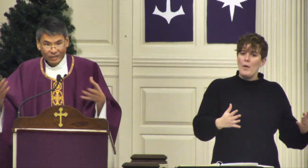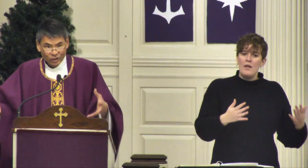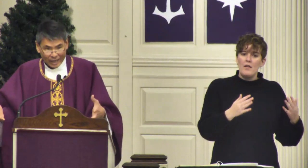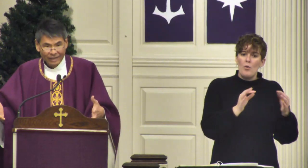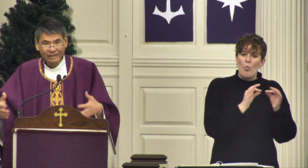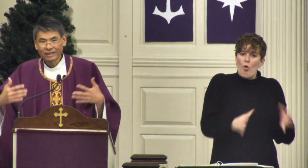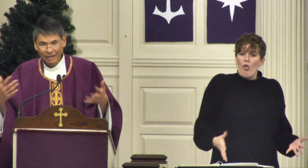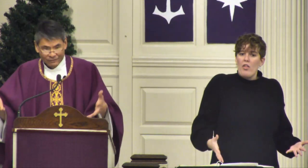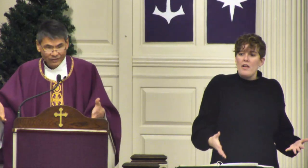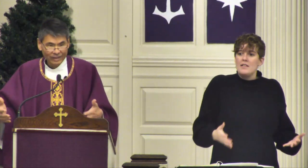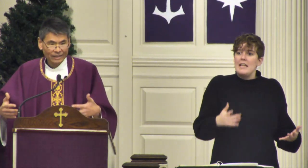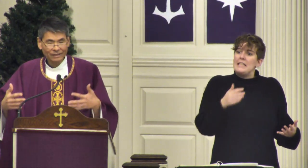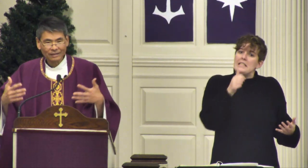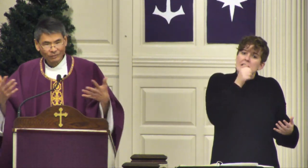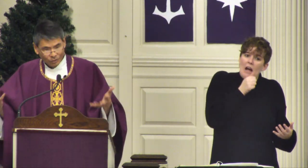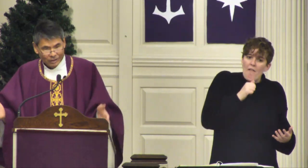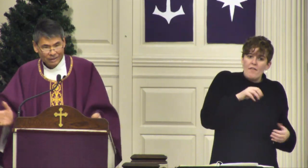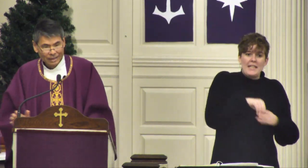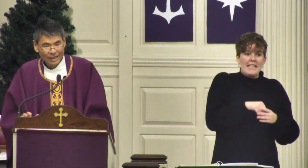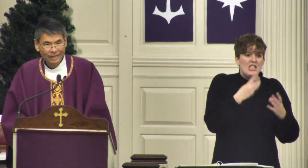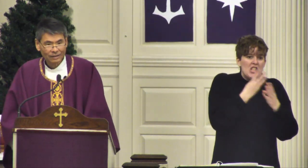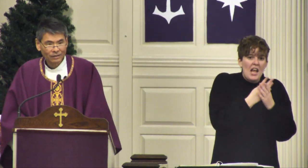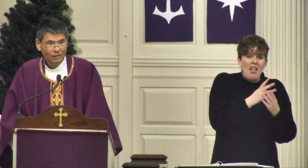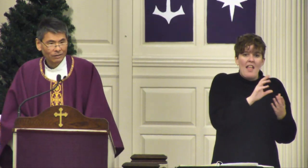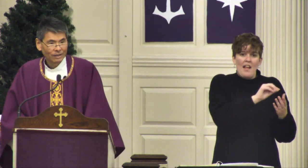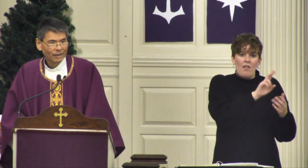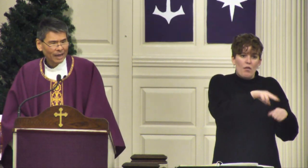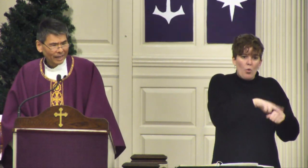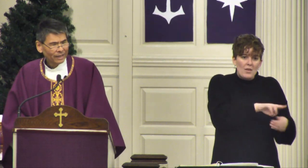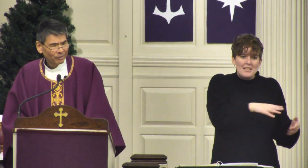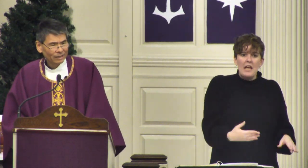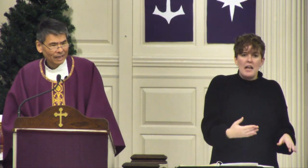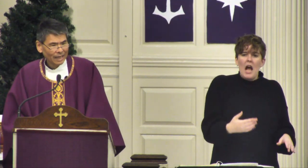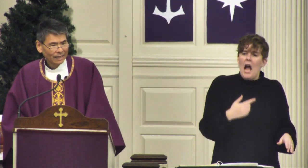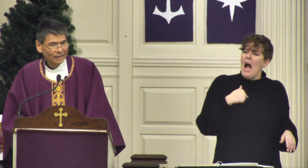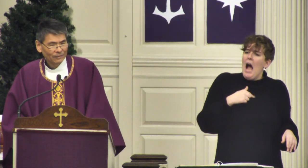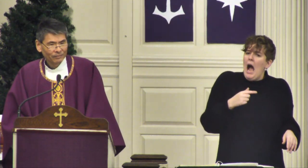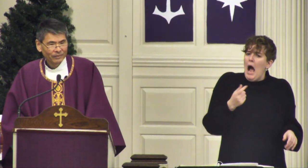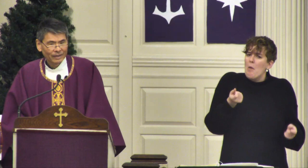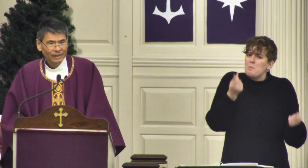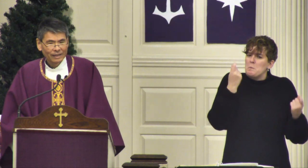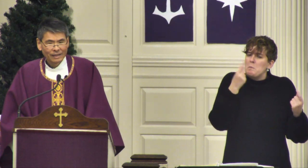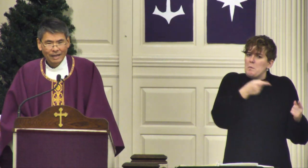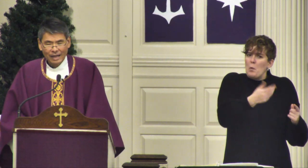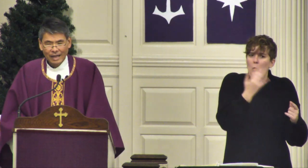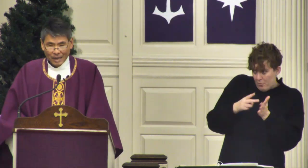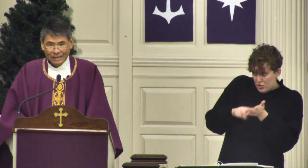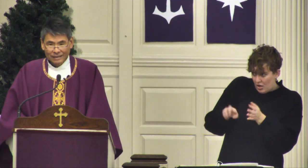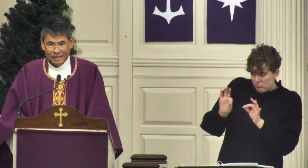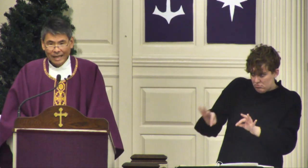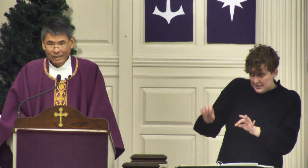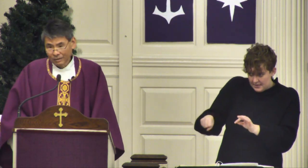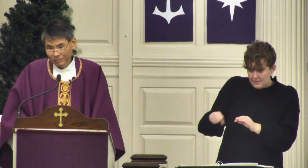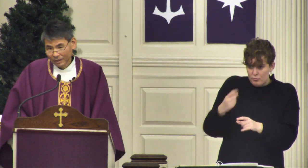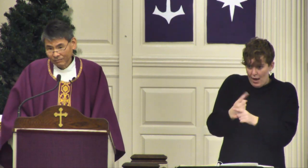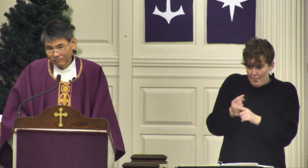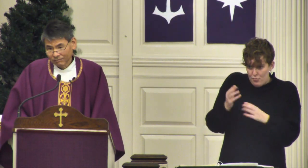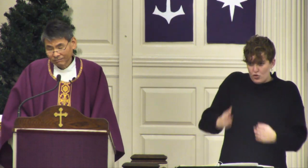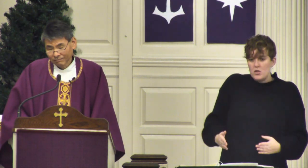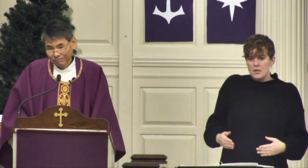in jail and suffering and, of course, dying. So I think we can understand. If he's about to die, he wants to